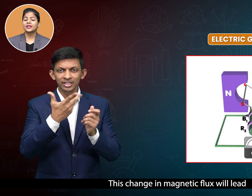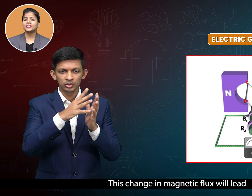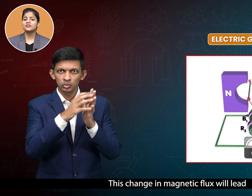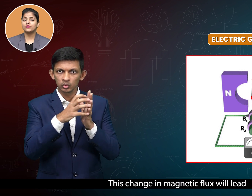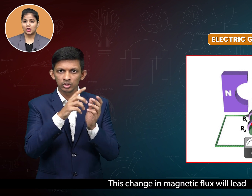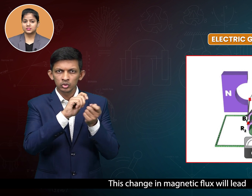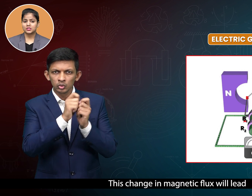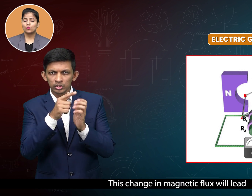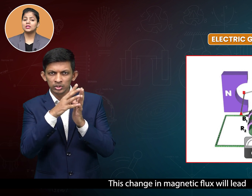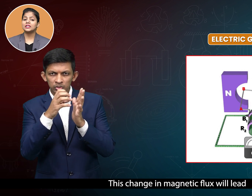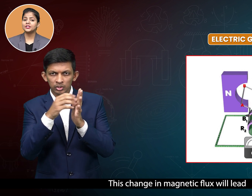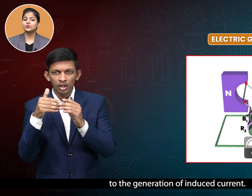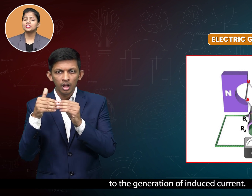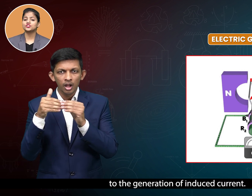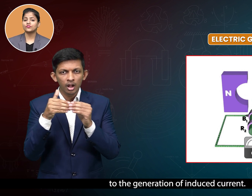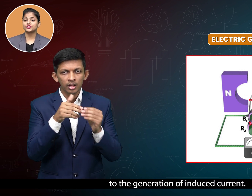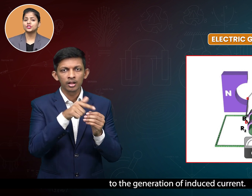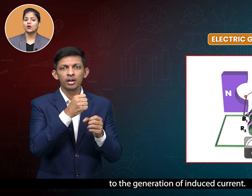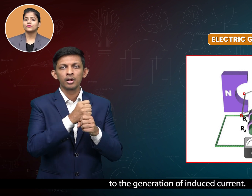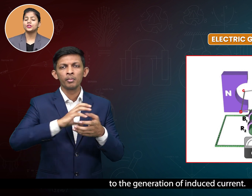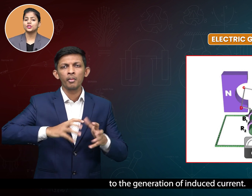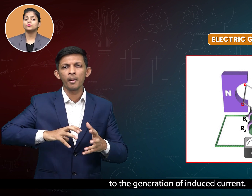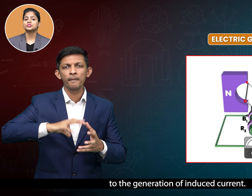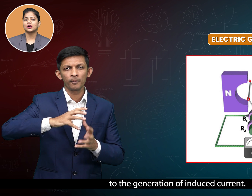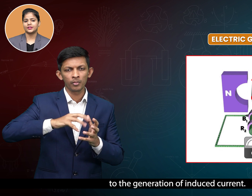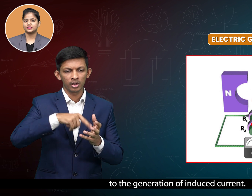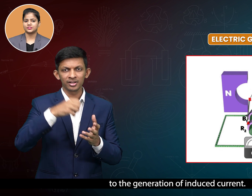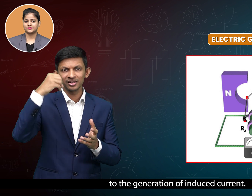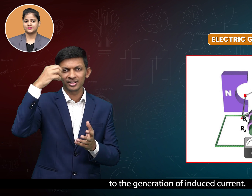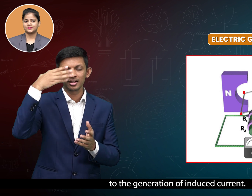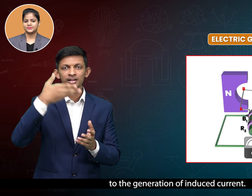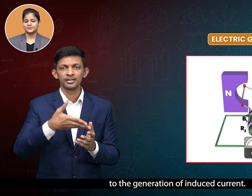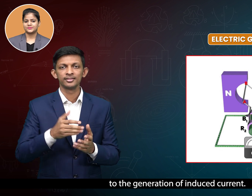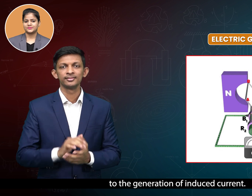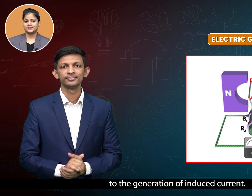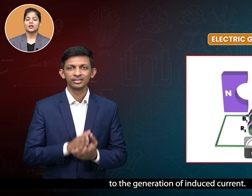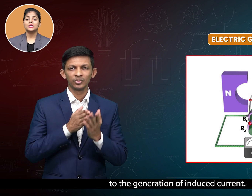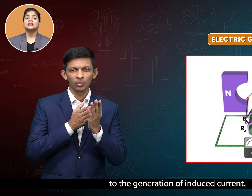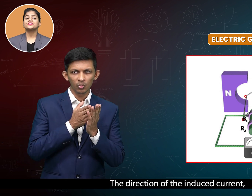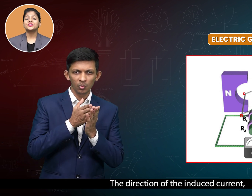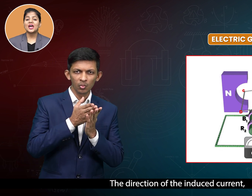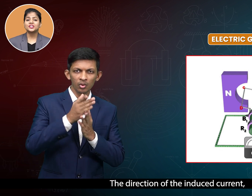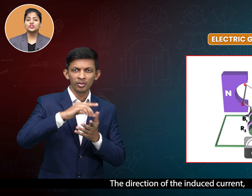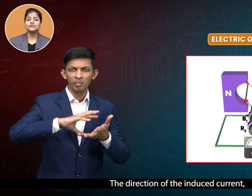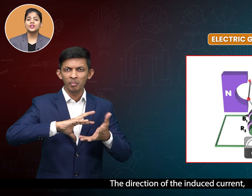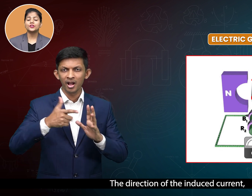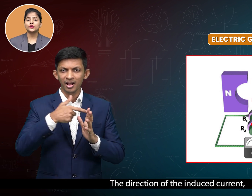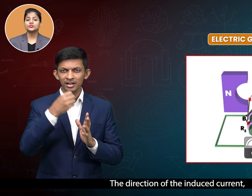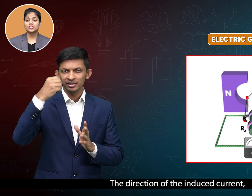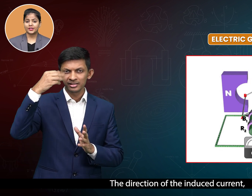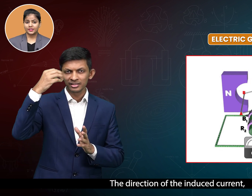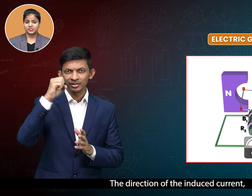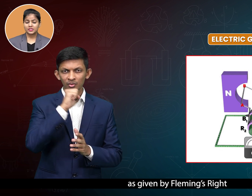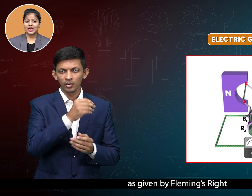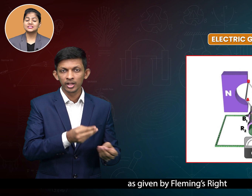in magnetic flux will lead to the generation of induced current. The direction of the